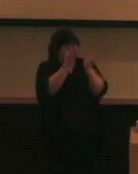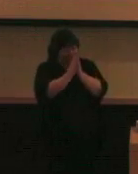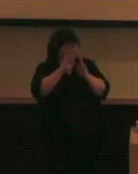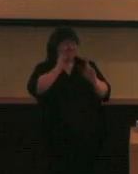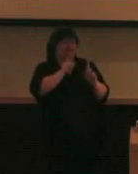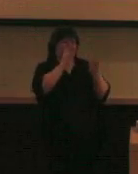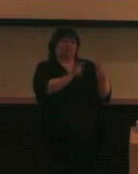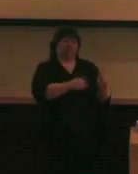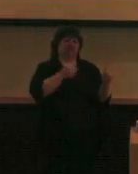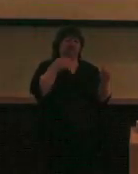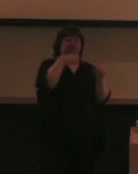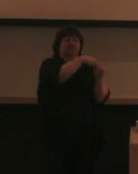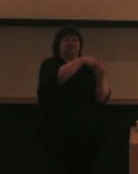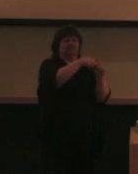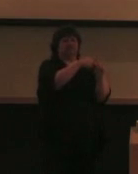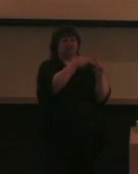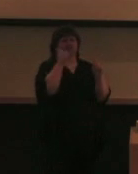person.